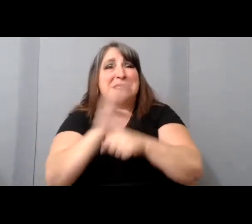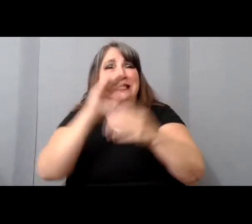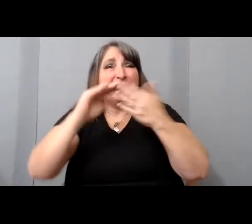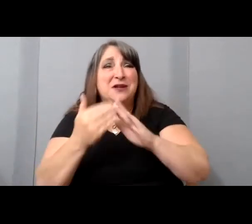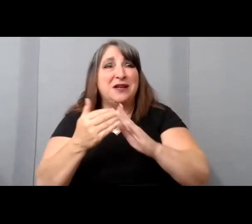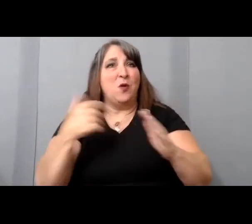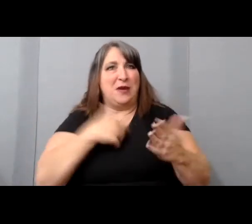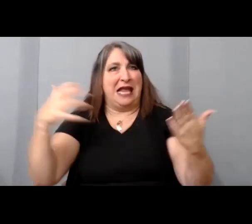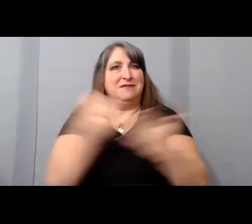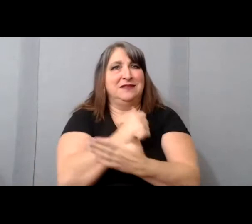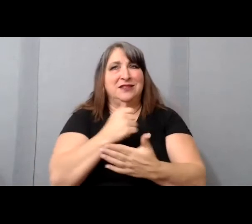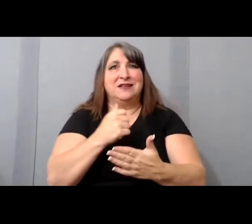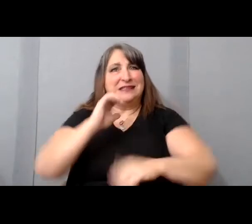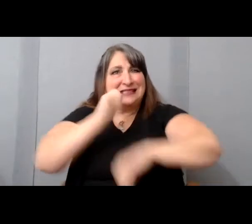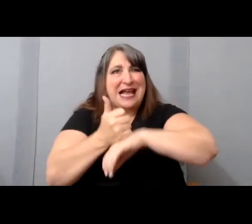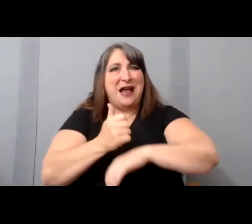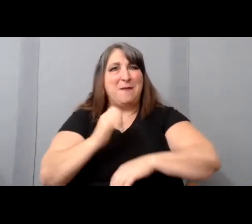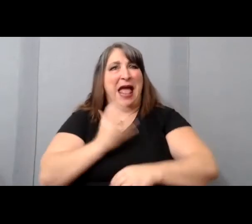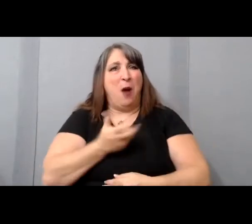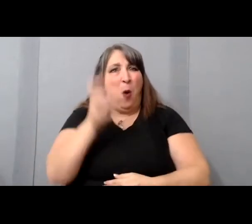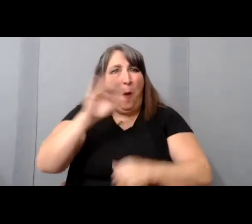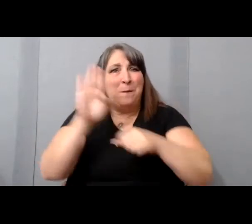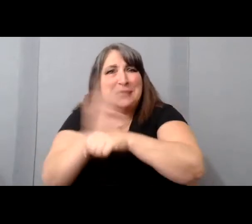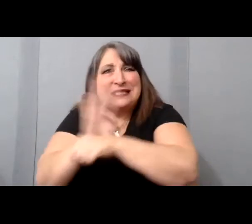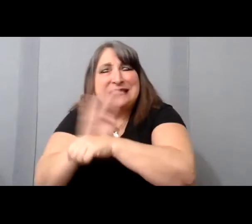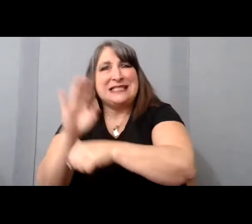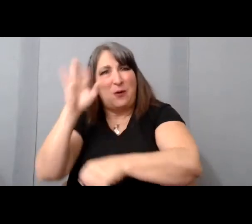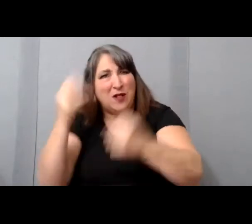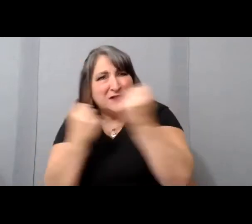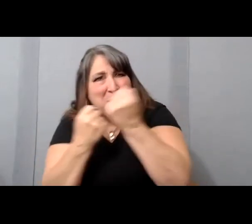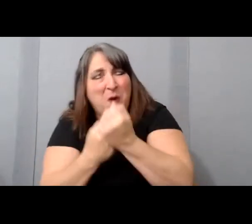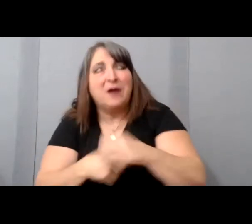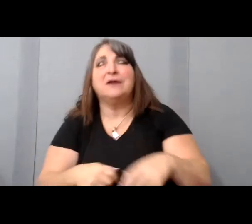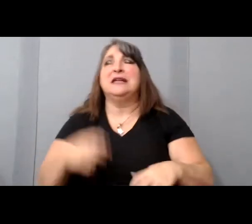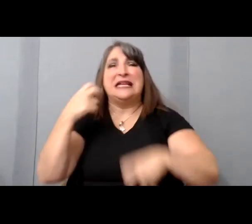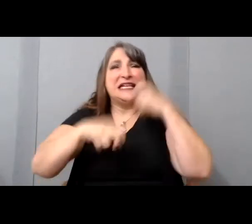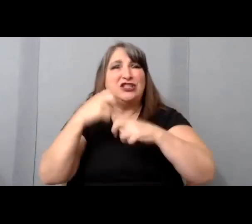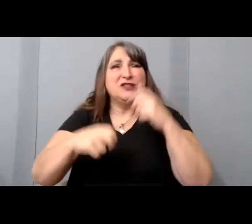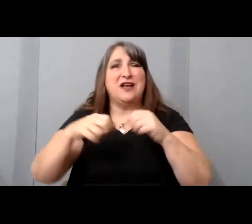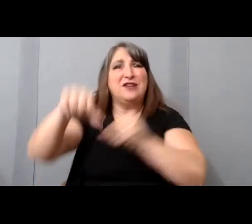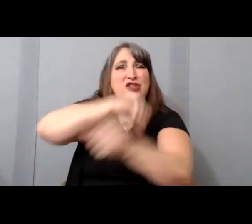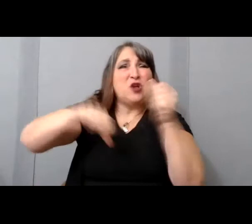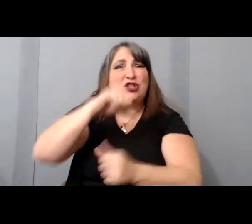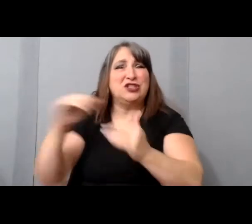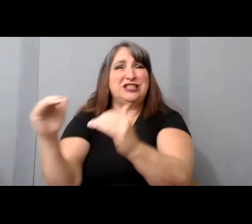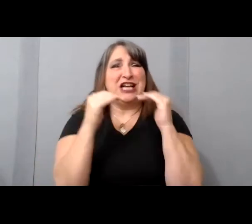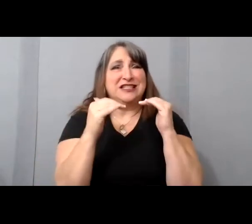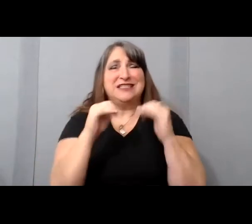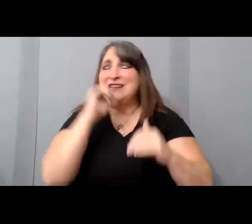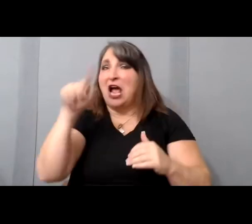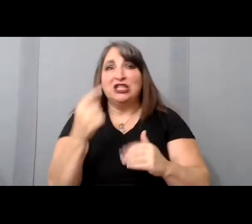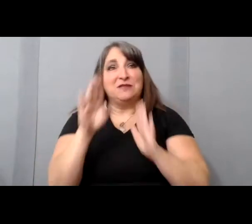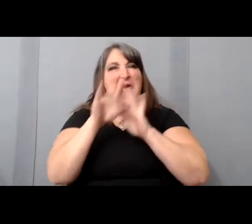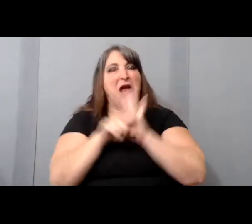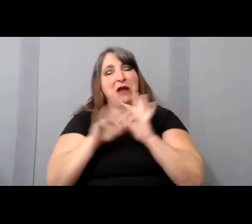go to do business is extremely important. We're supporting that. The issues of social justice are not just background issues, but upfront